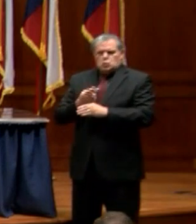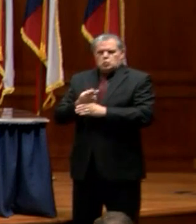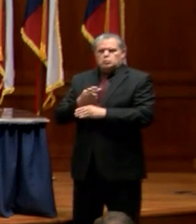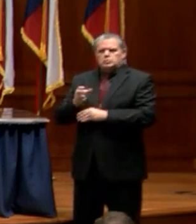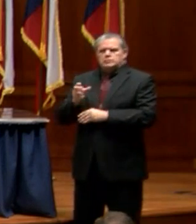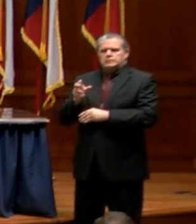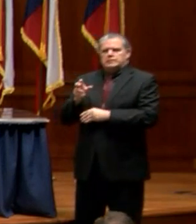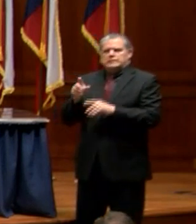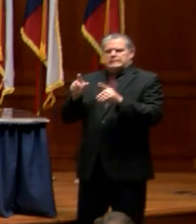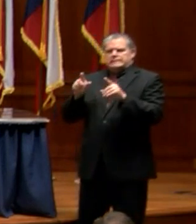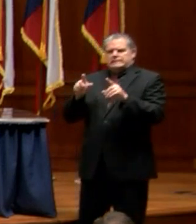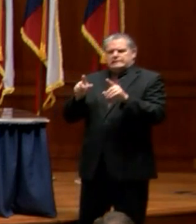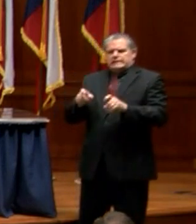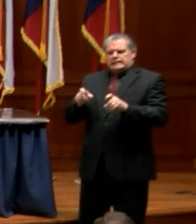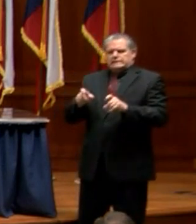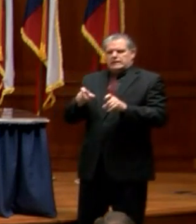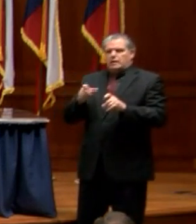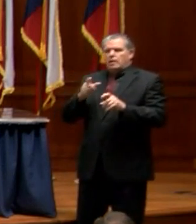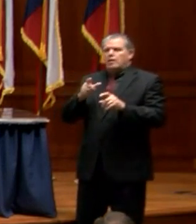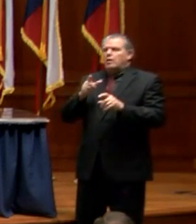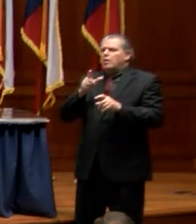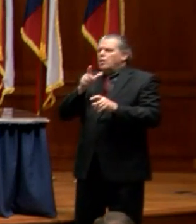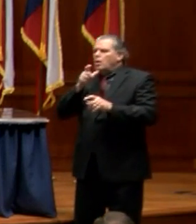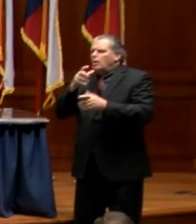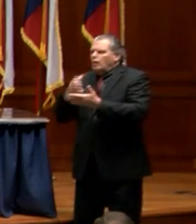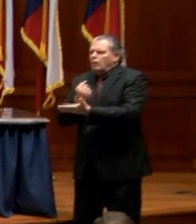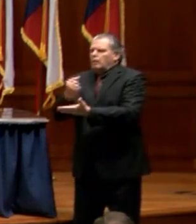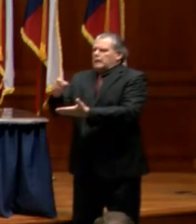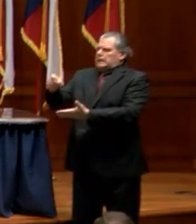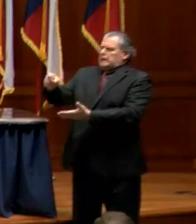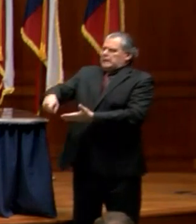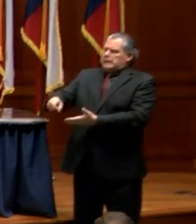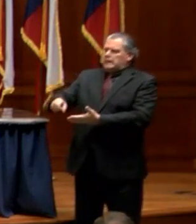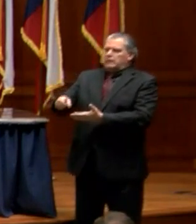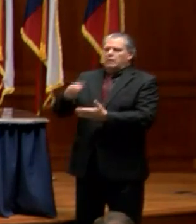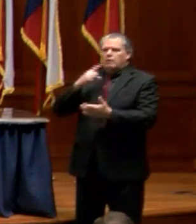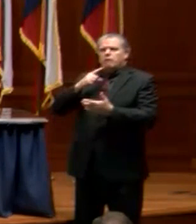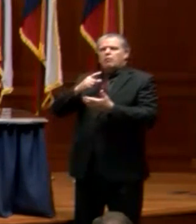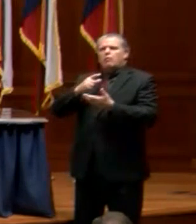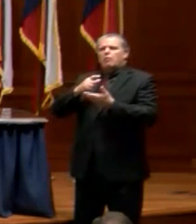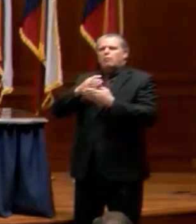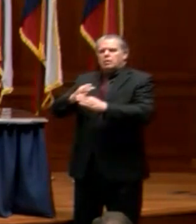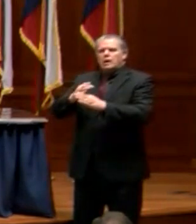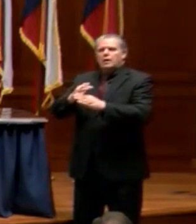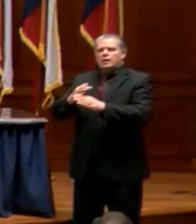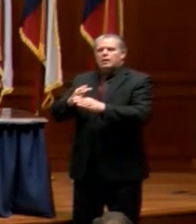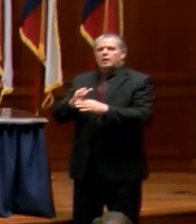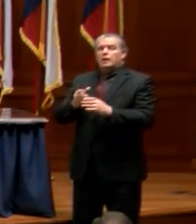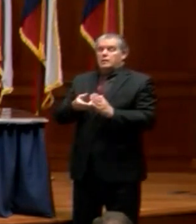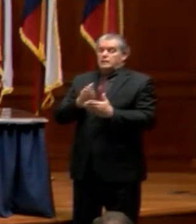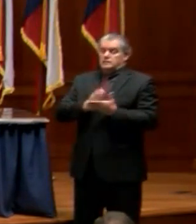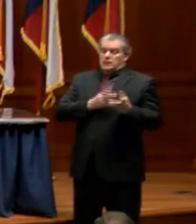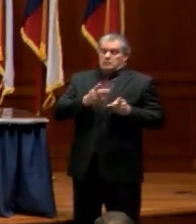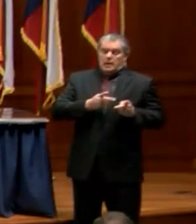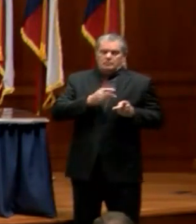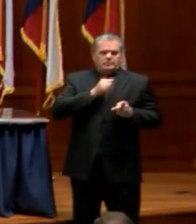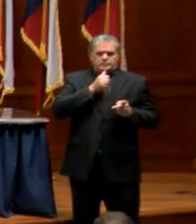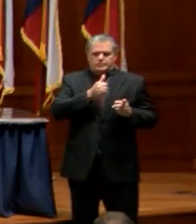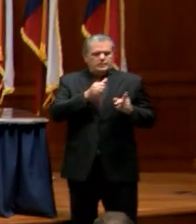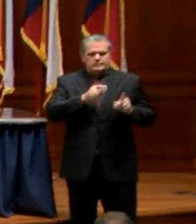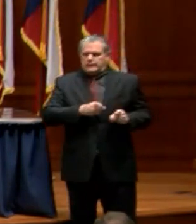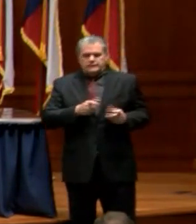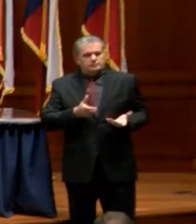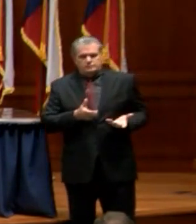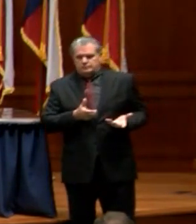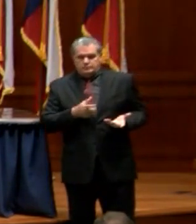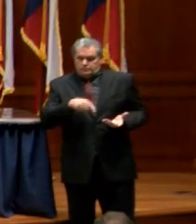way that was most beneficial for the purposes of public health surveillance, and that meant not testing people who were free of